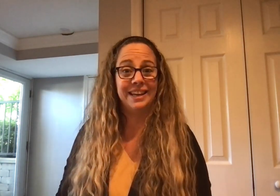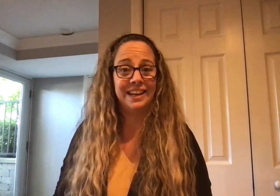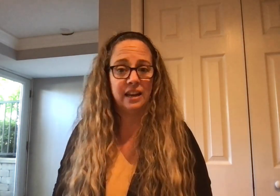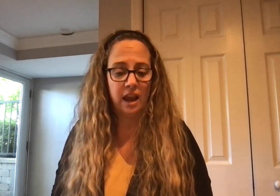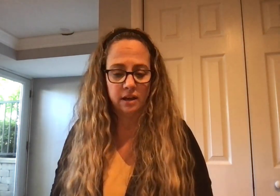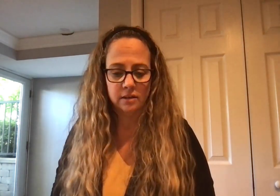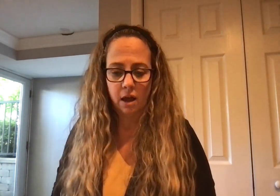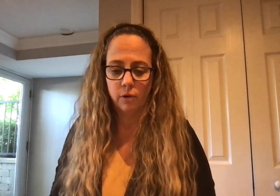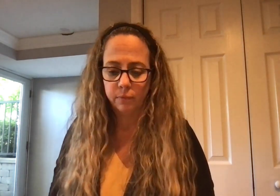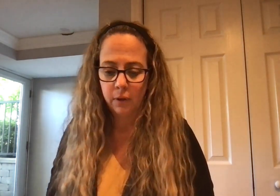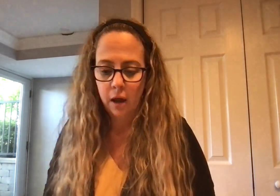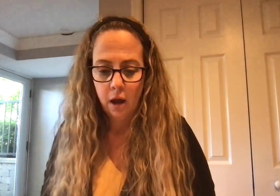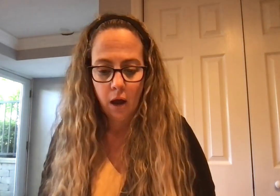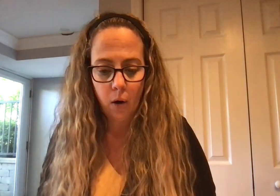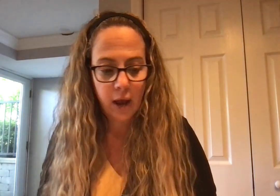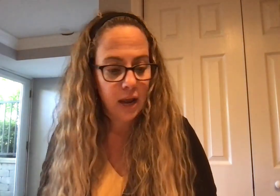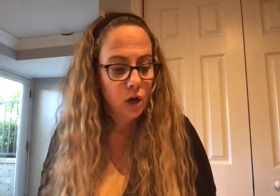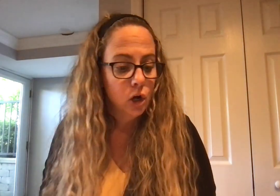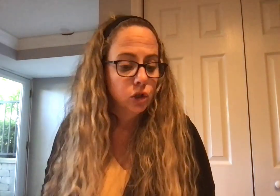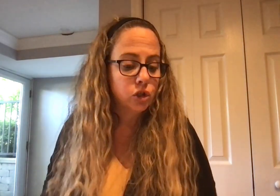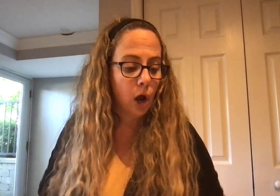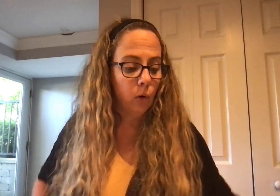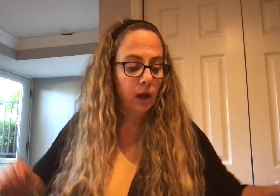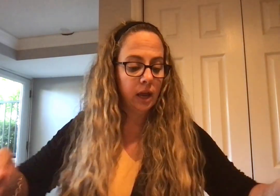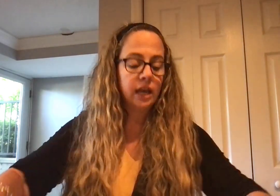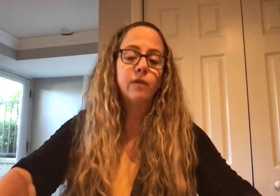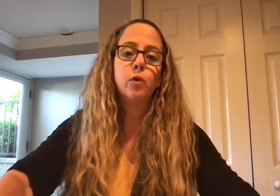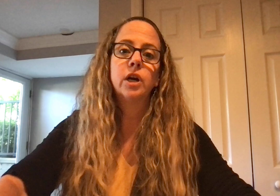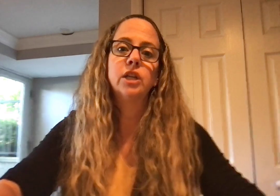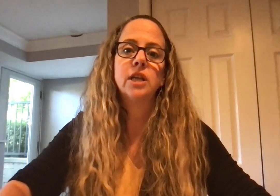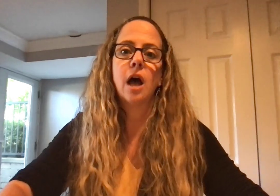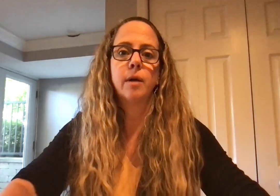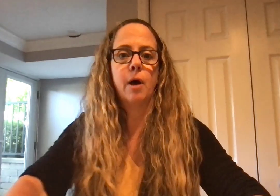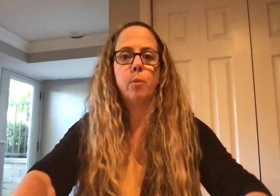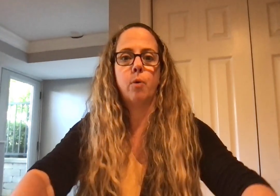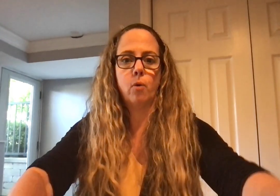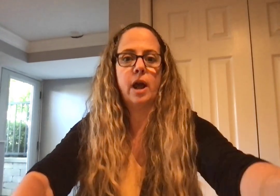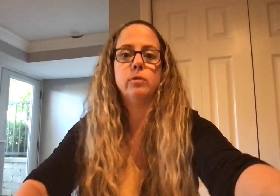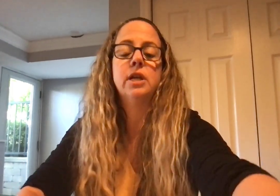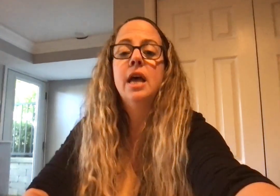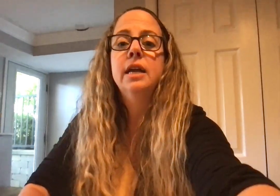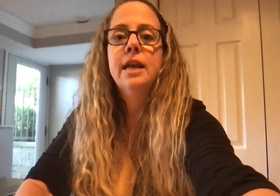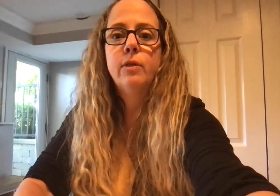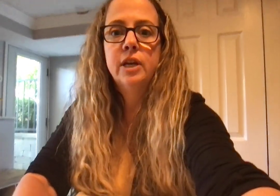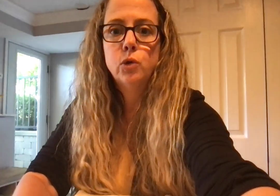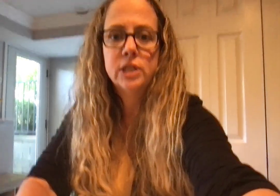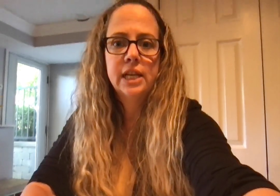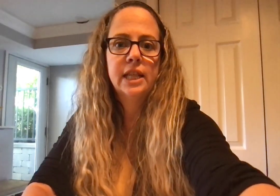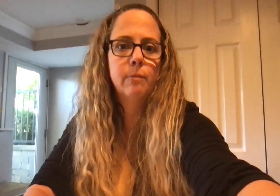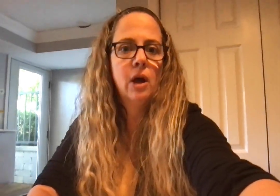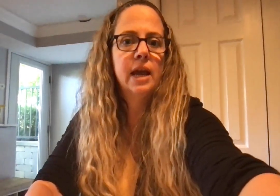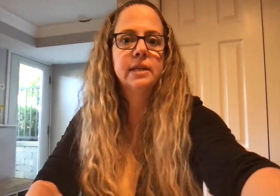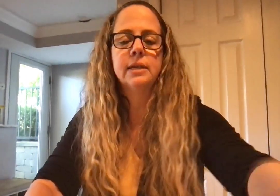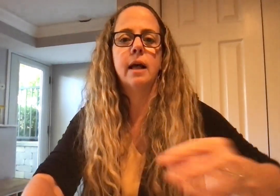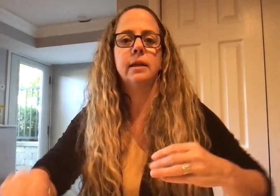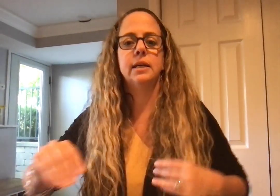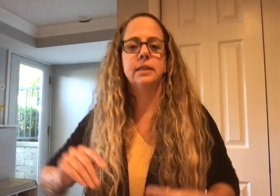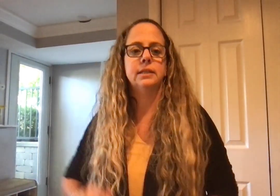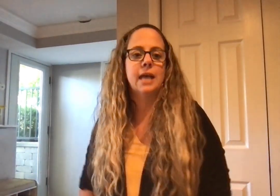in ASL. Okay, so if we're going to talk about pronouns. Now, the interesting thing about ASL is